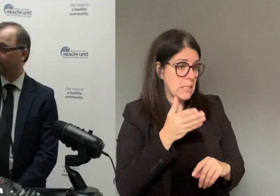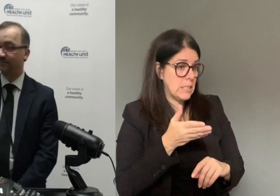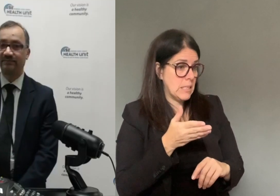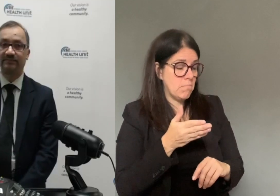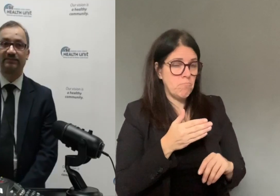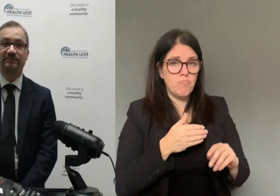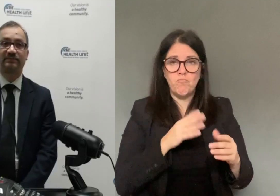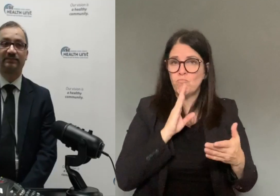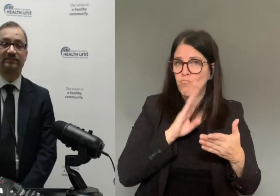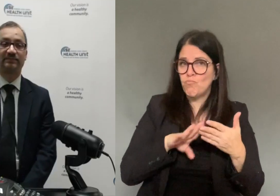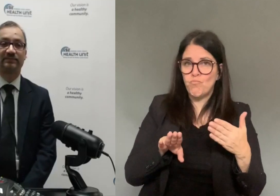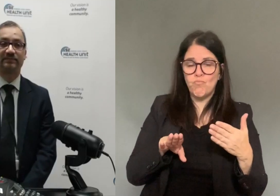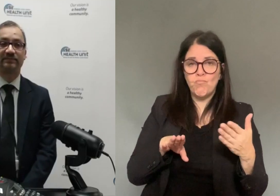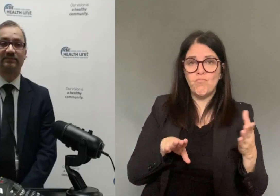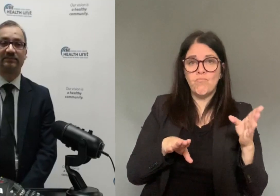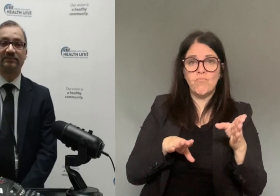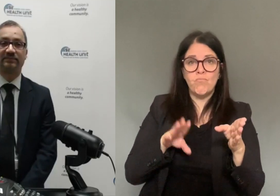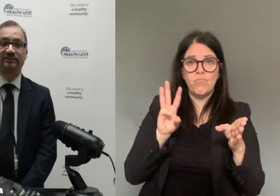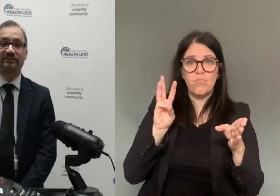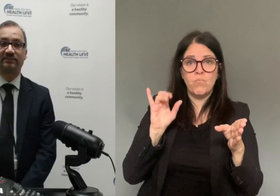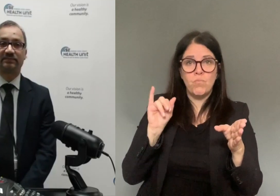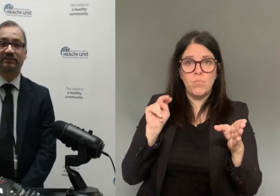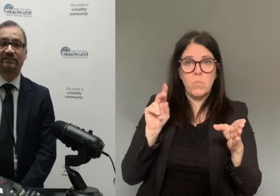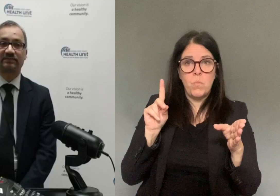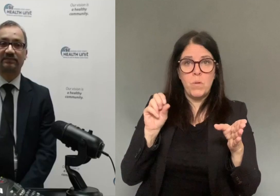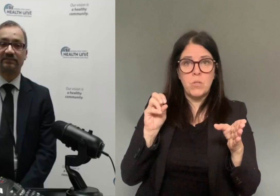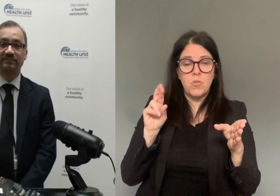No, thank you. Windsor?